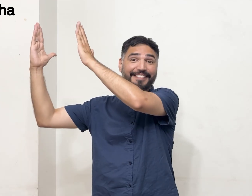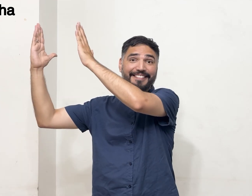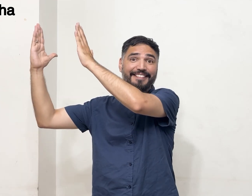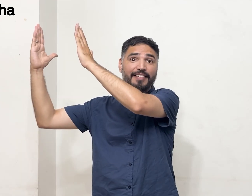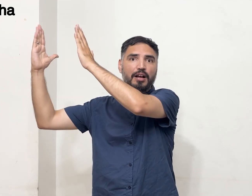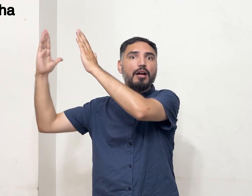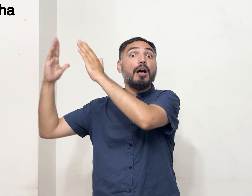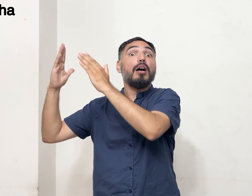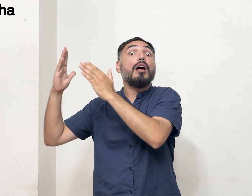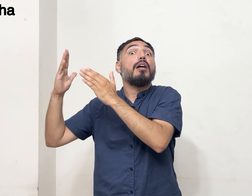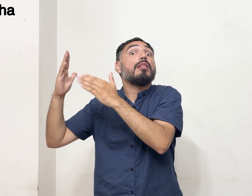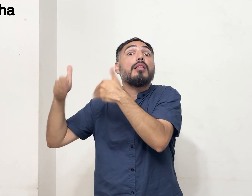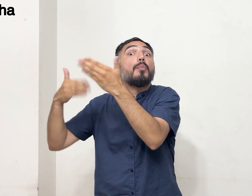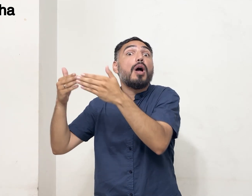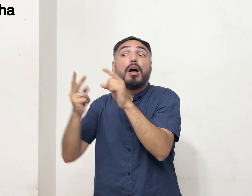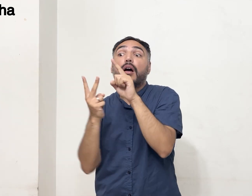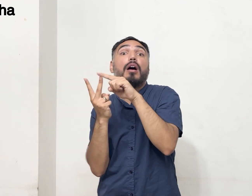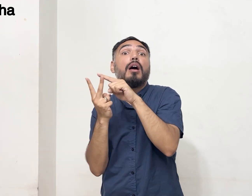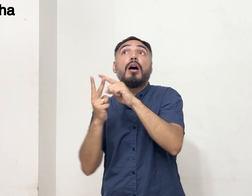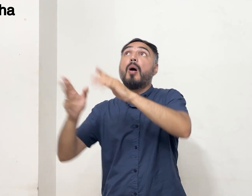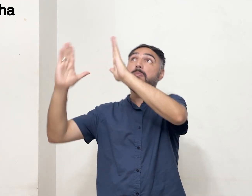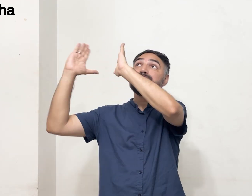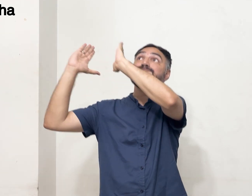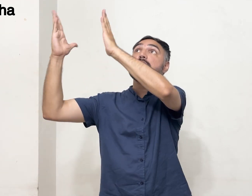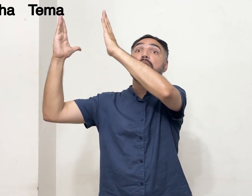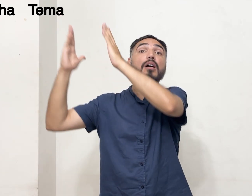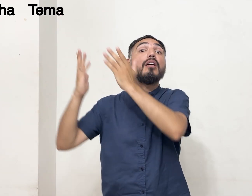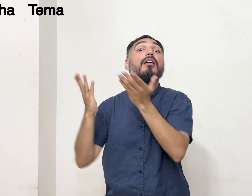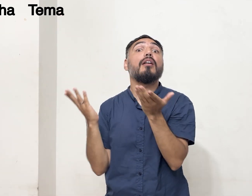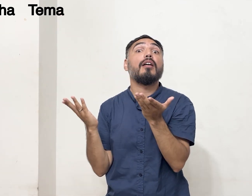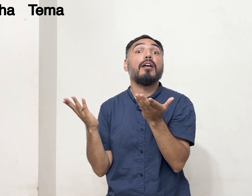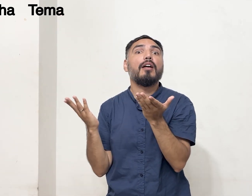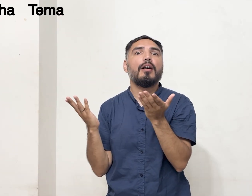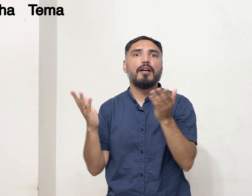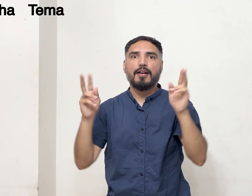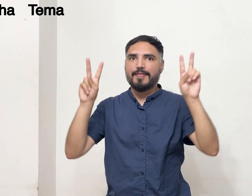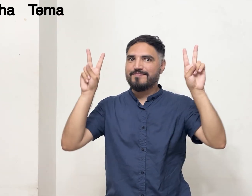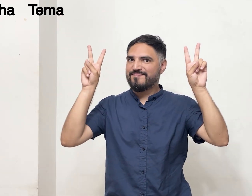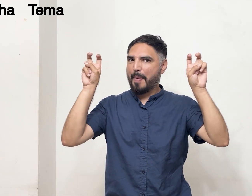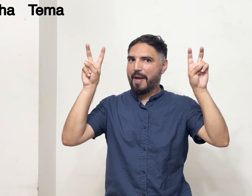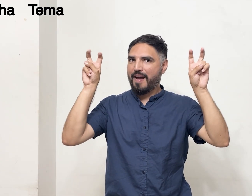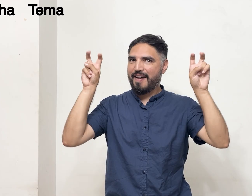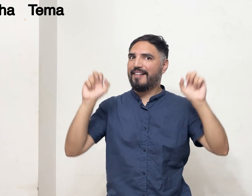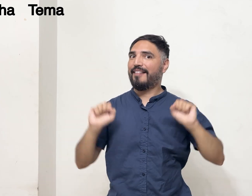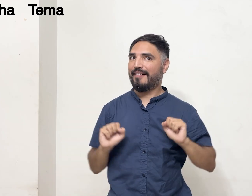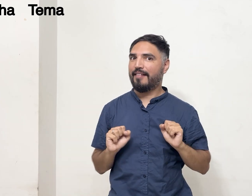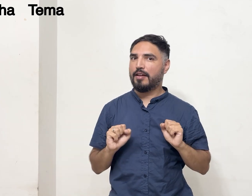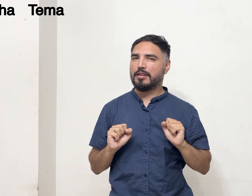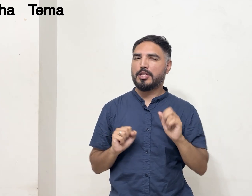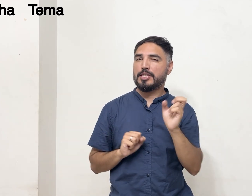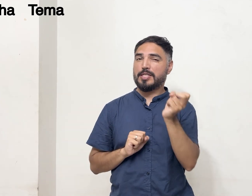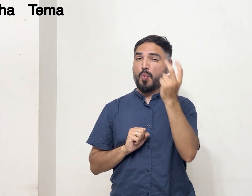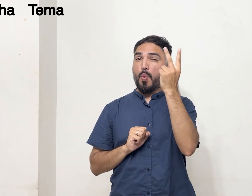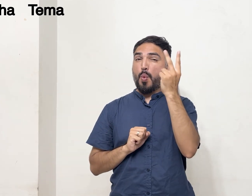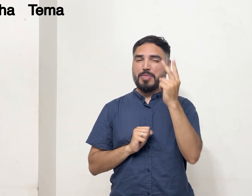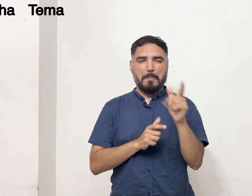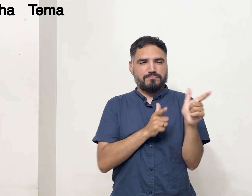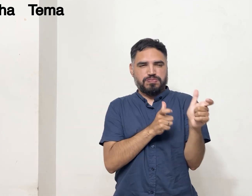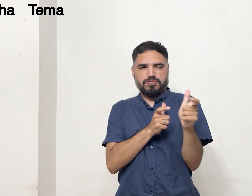past, present, or future. Then comes the second element, the topic. We mentioned World War II.